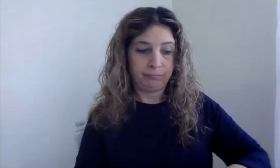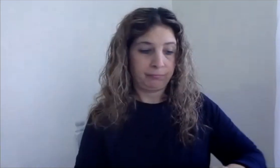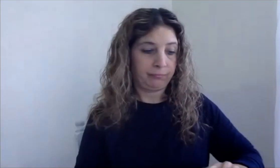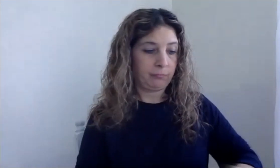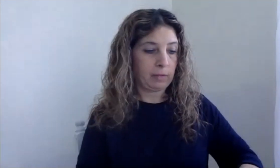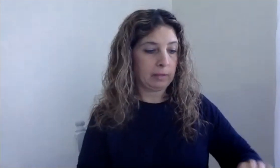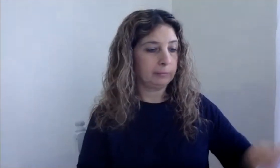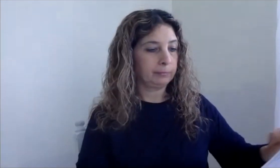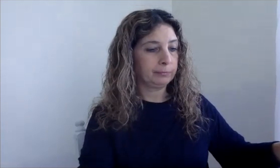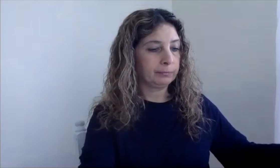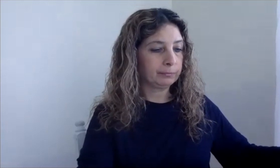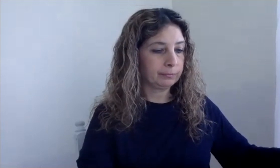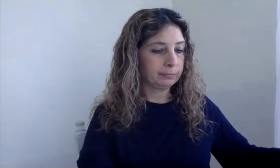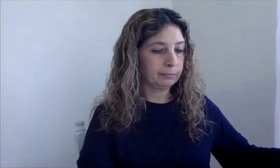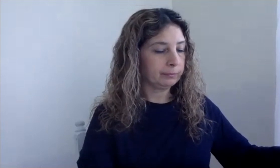publicly made available.